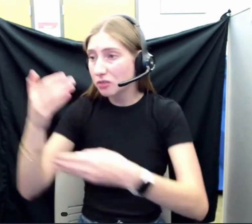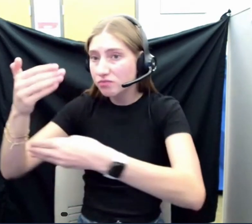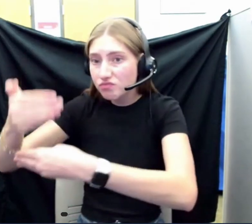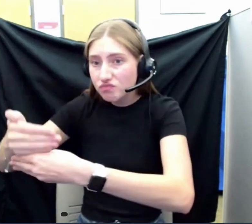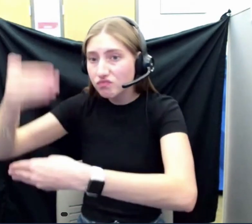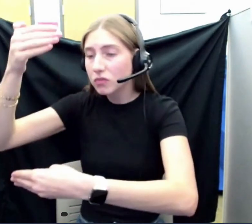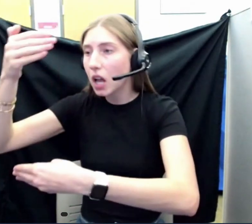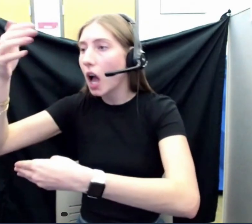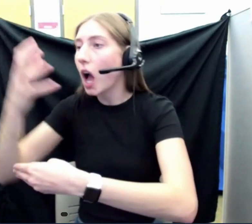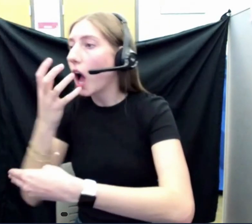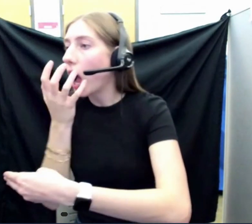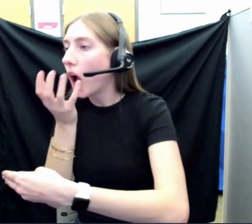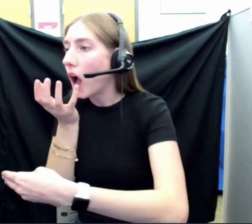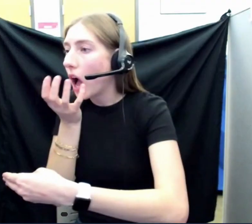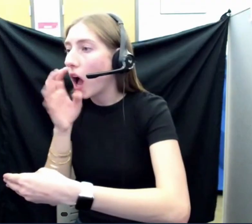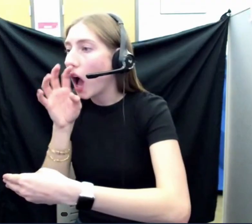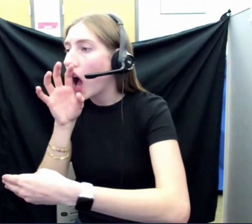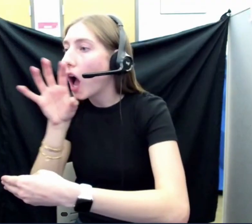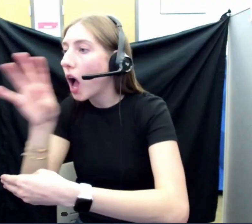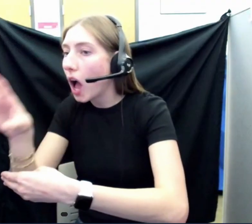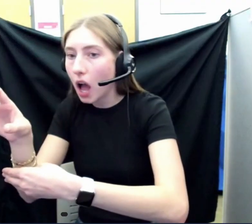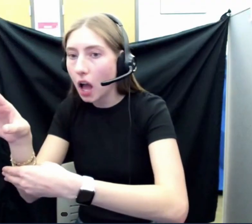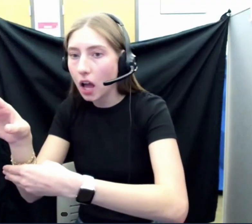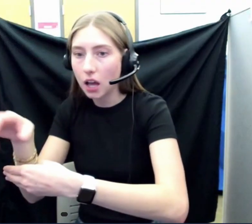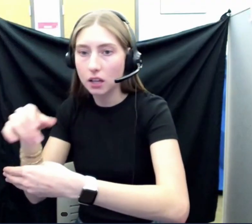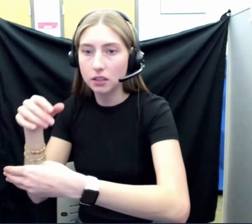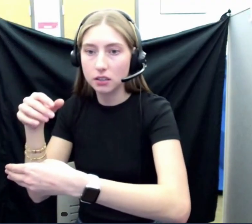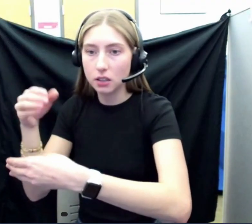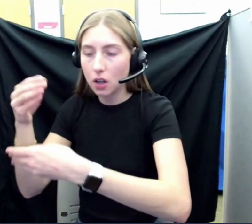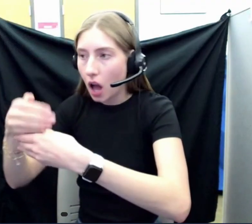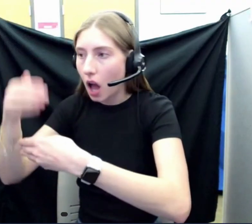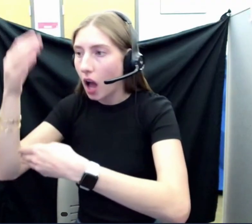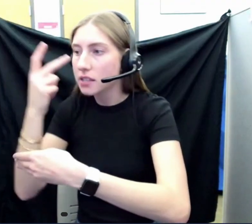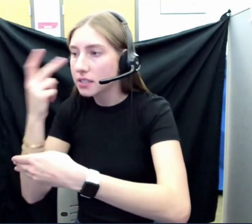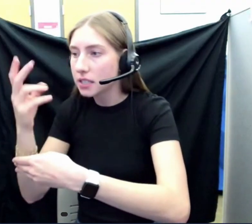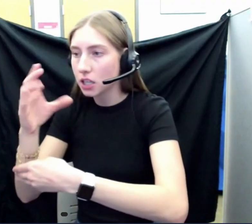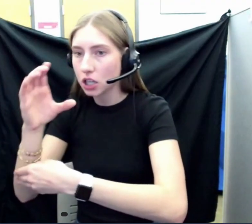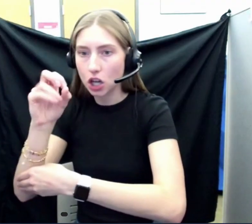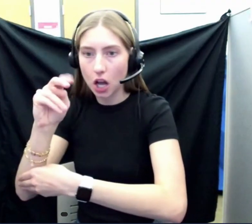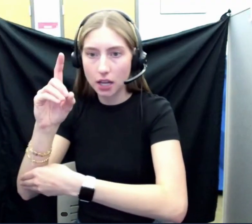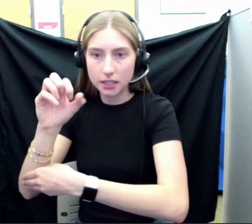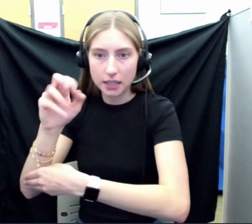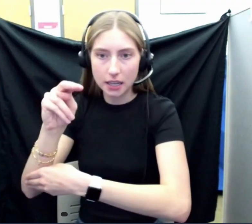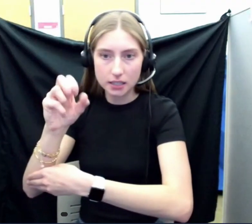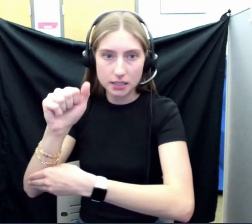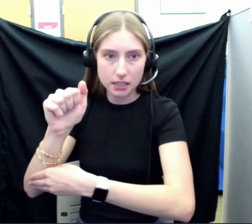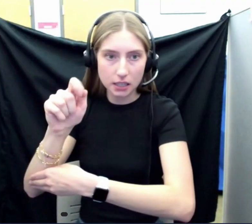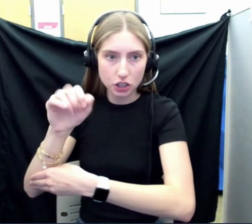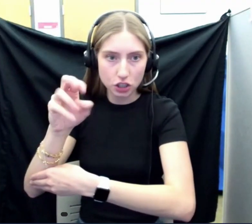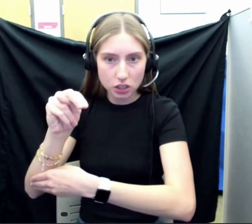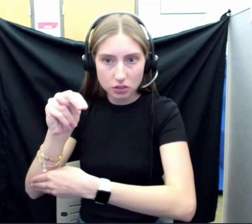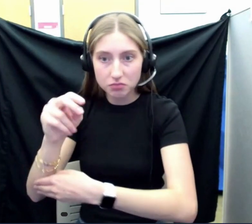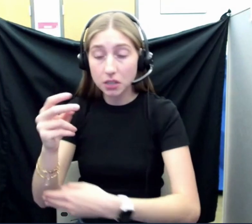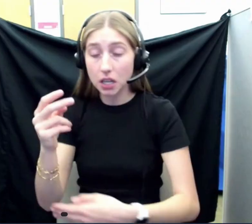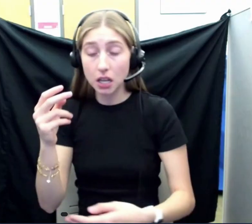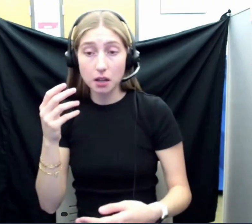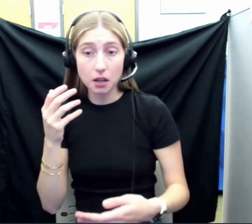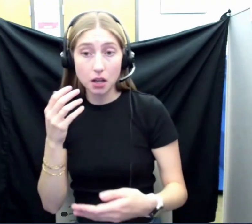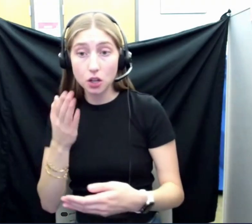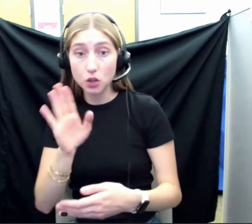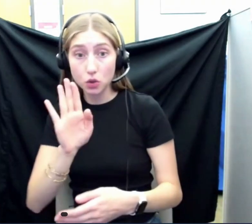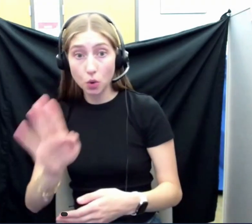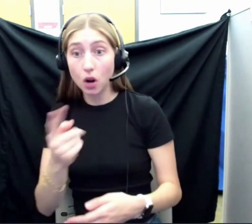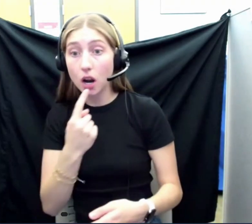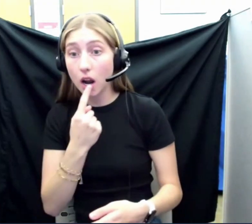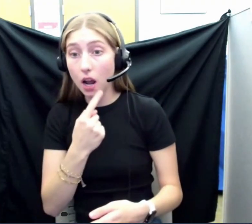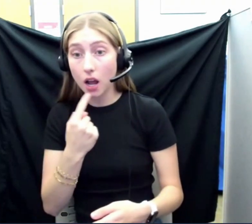to a window itself and you breathe on the window. You have, every time you exhale carbon dioxide, other gases, as well as water vapor.